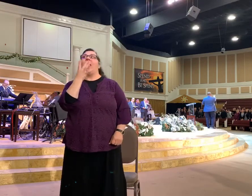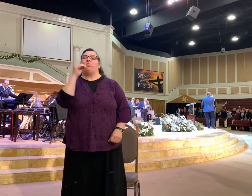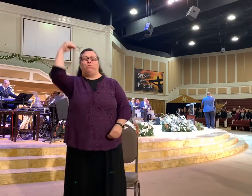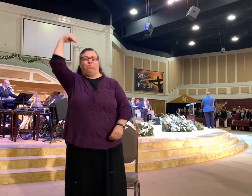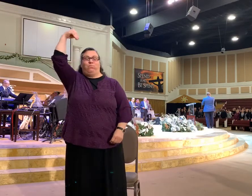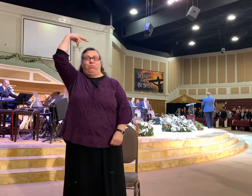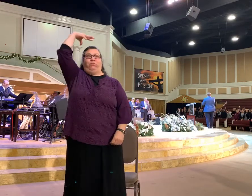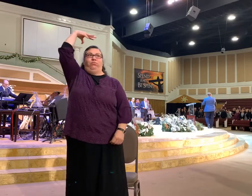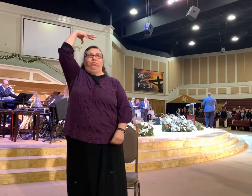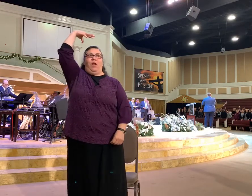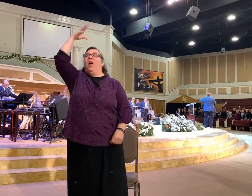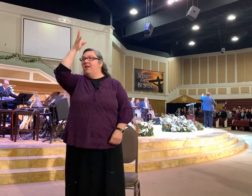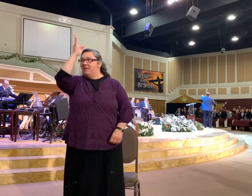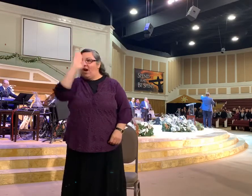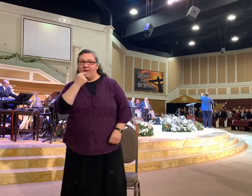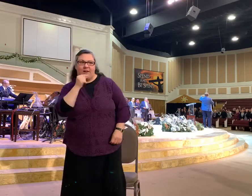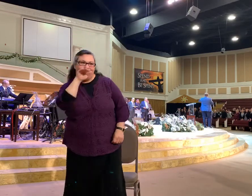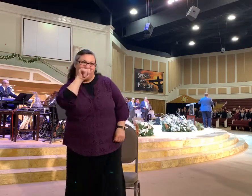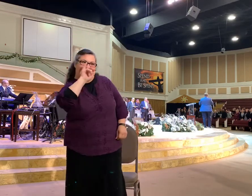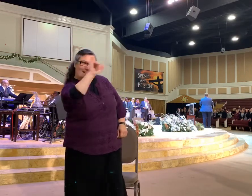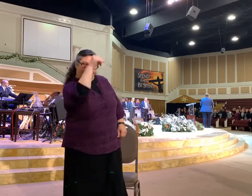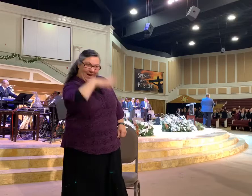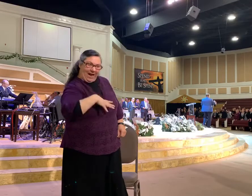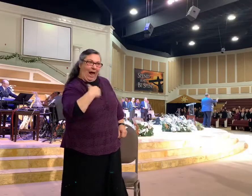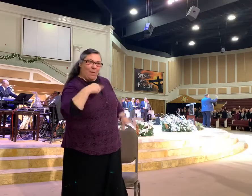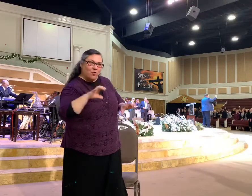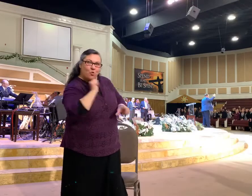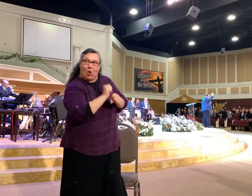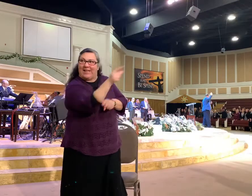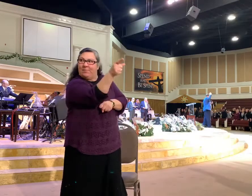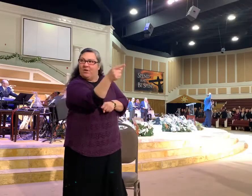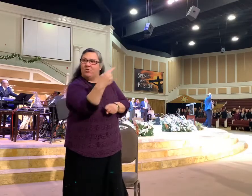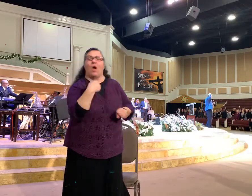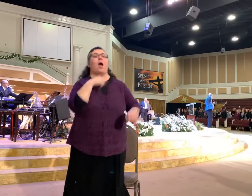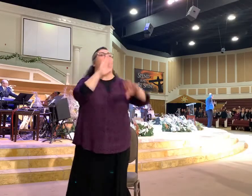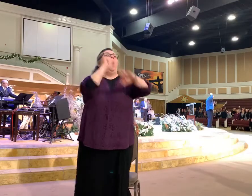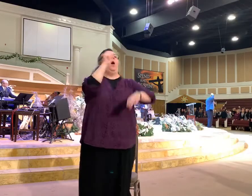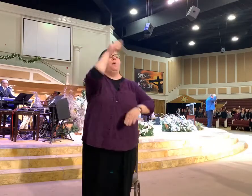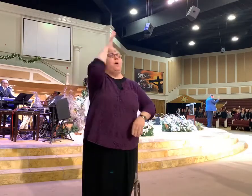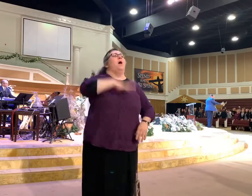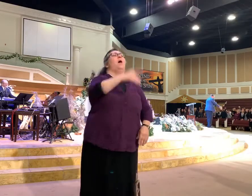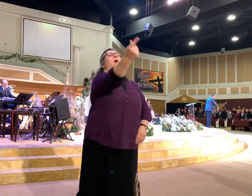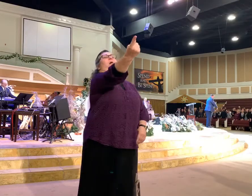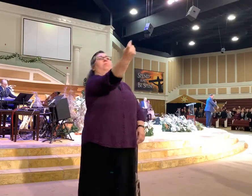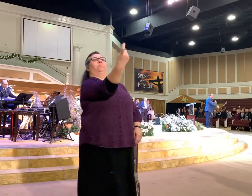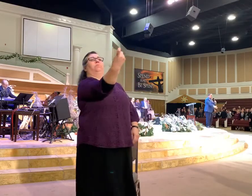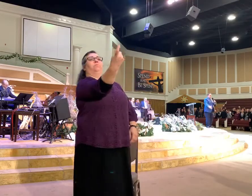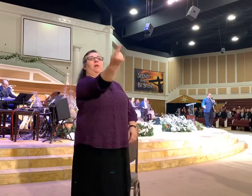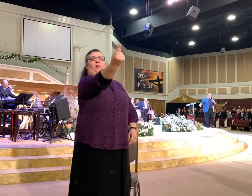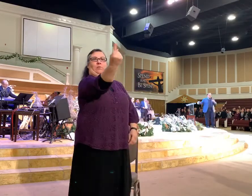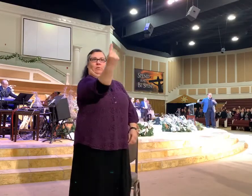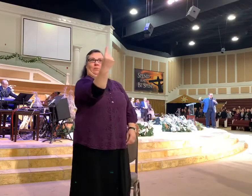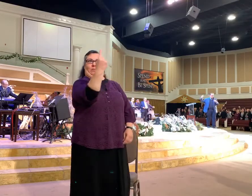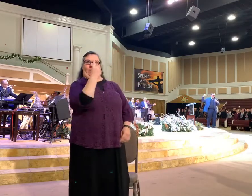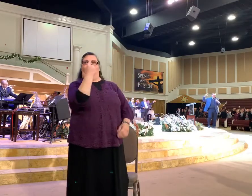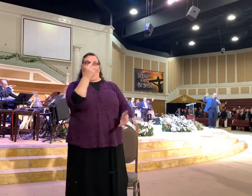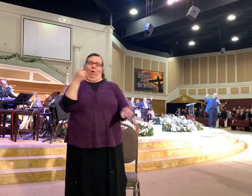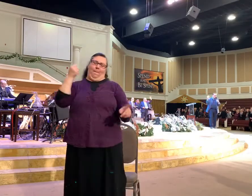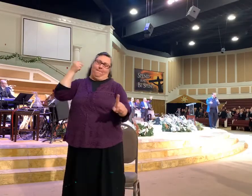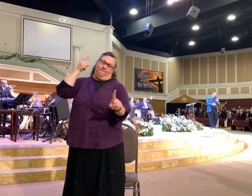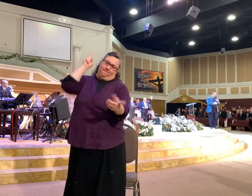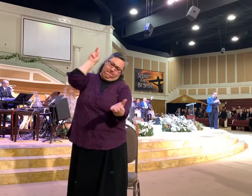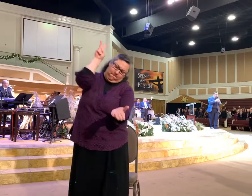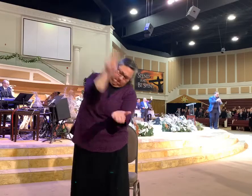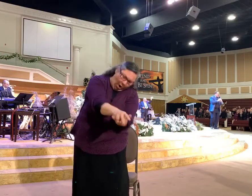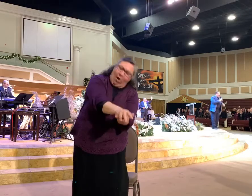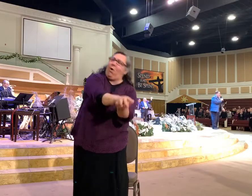his head. God said, I'm doing a work. And I pointed, I said, young man, come down here. And in just a few moments, he fell on his face as the Holy Ghost hit him. He